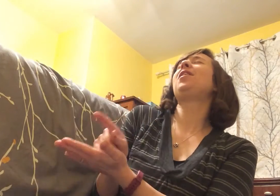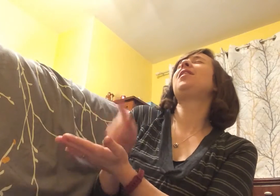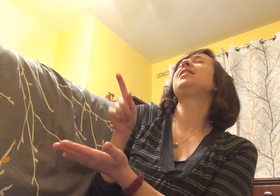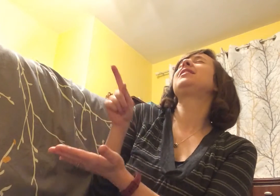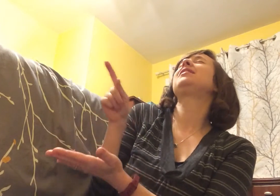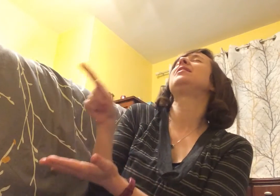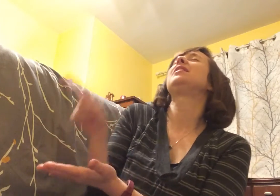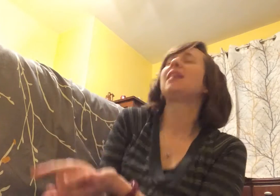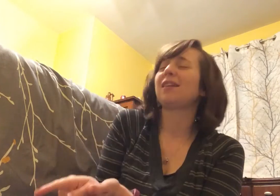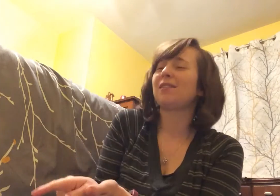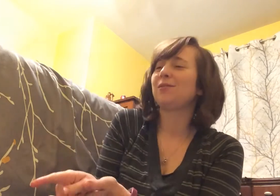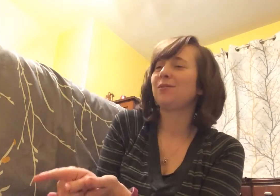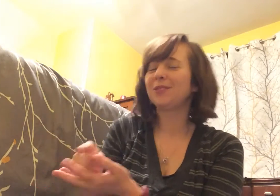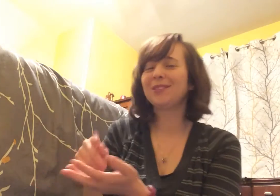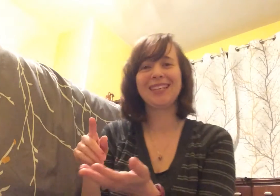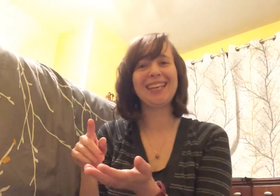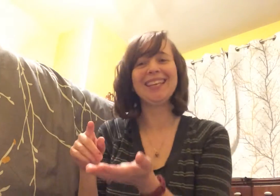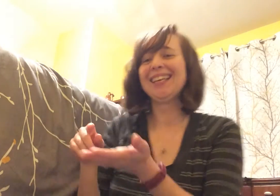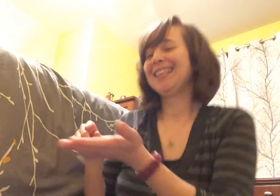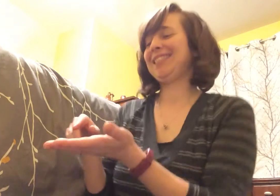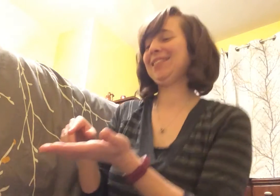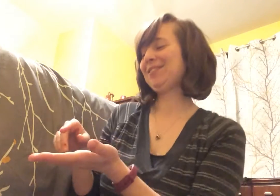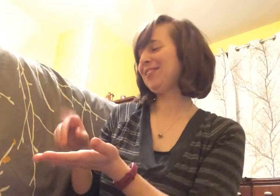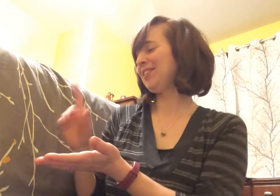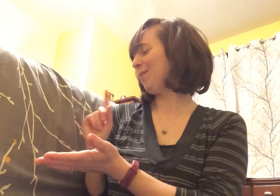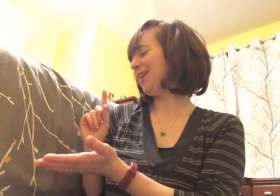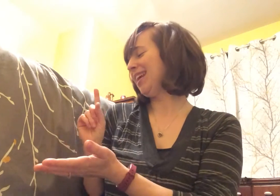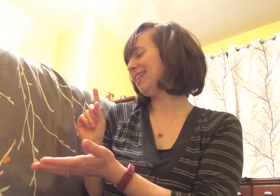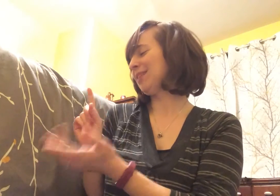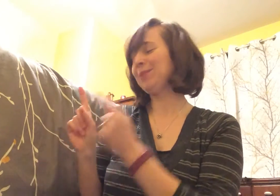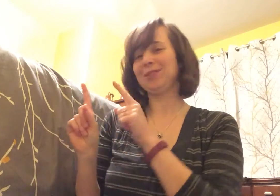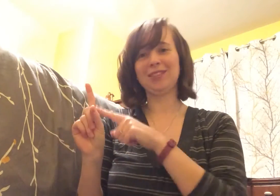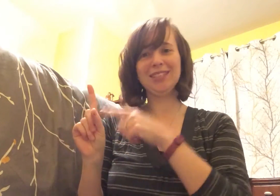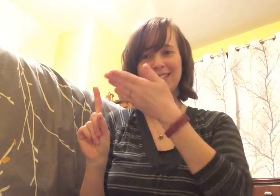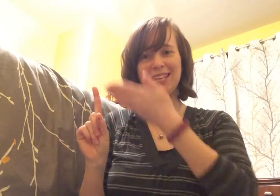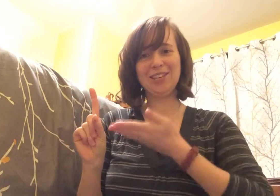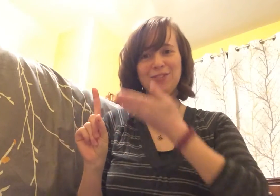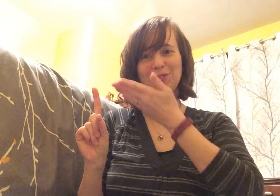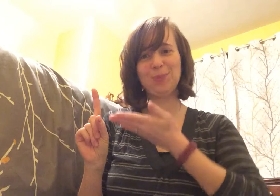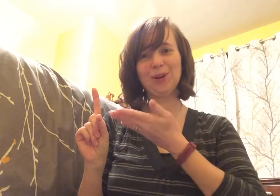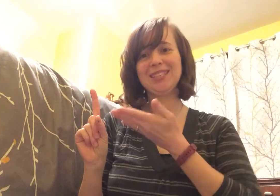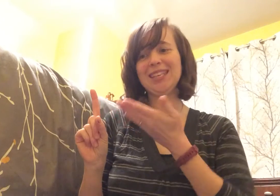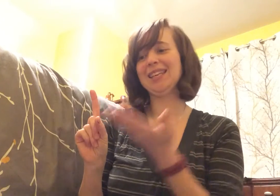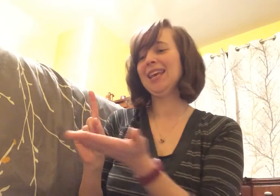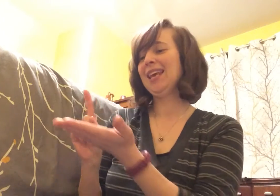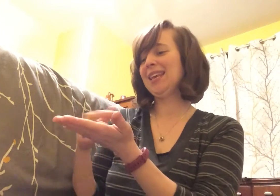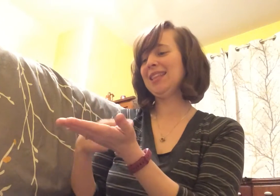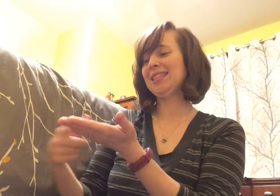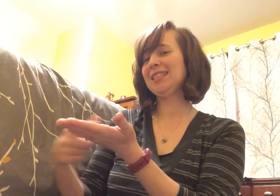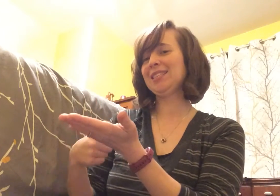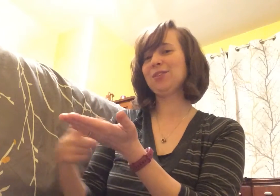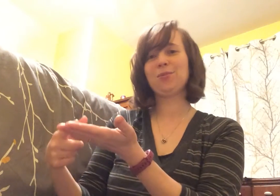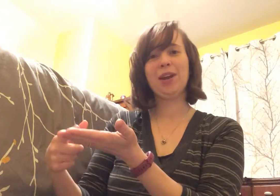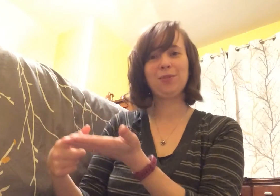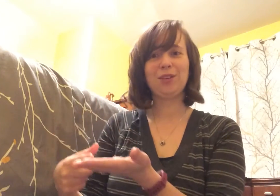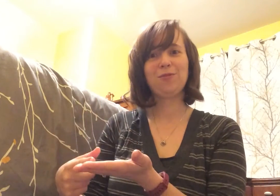fall in love. Okay, so your dominant hand is up here, so this is you, the person, and then this is the ground that you